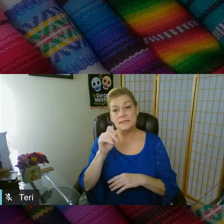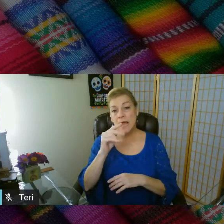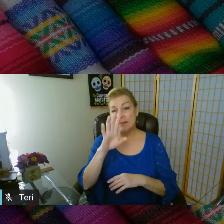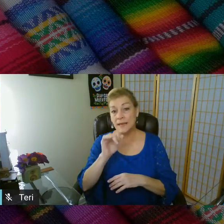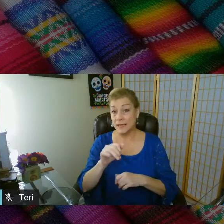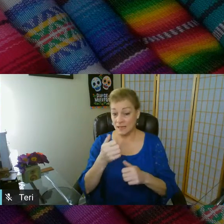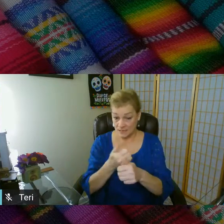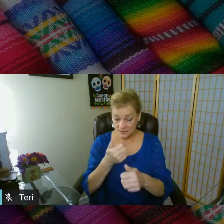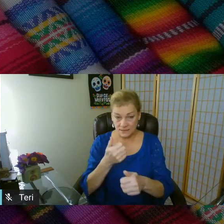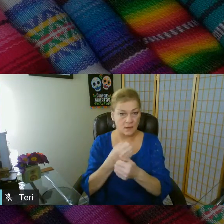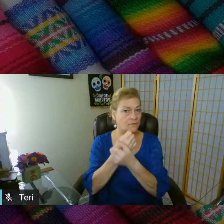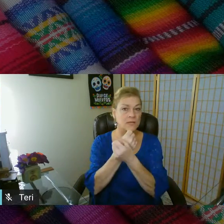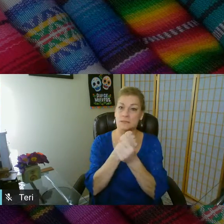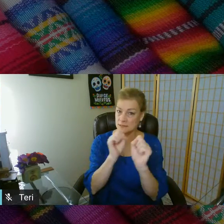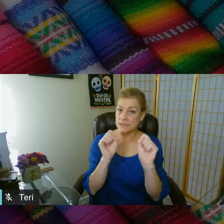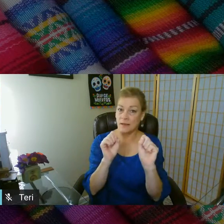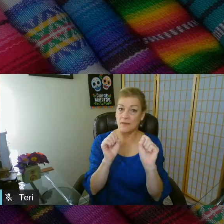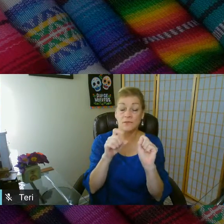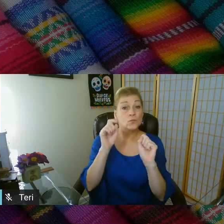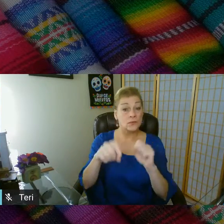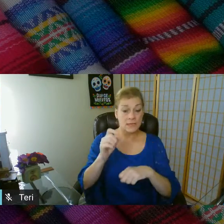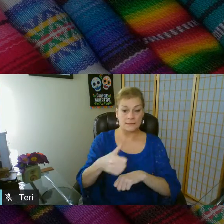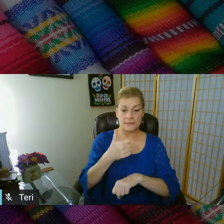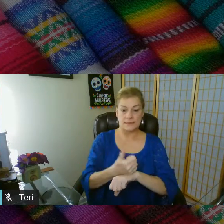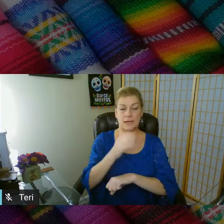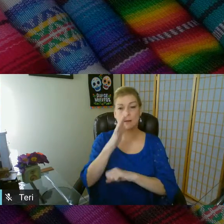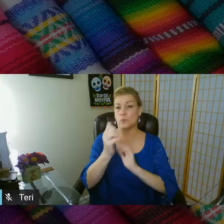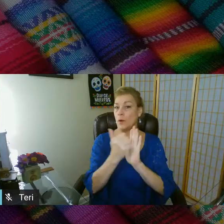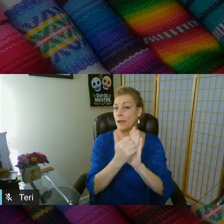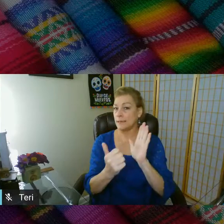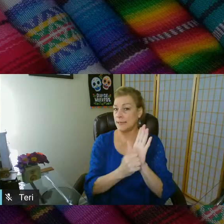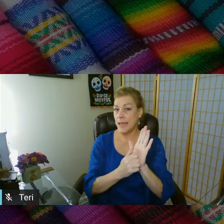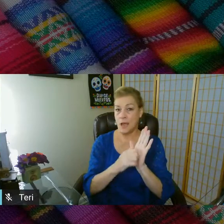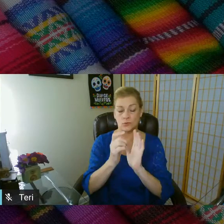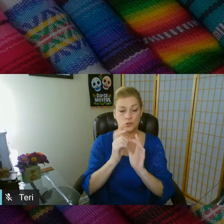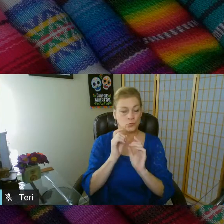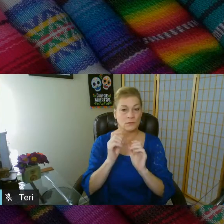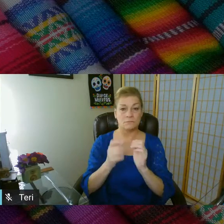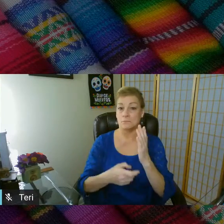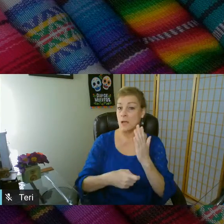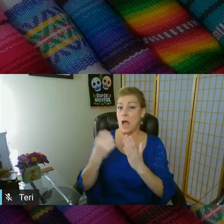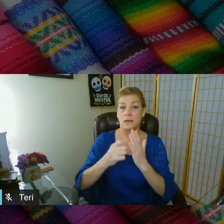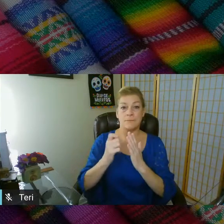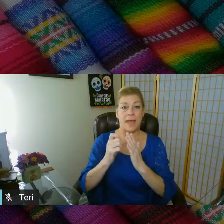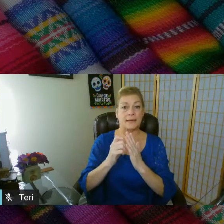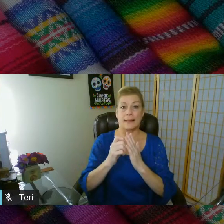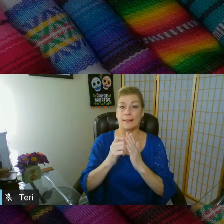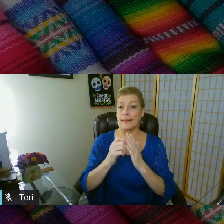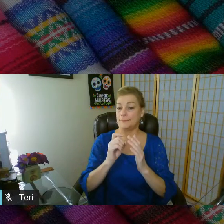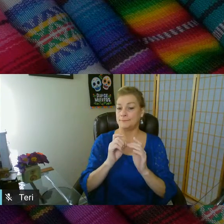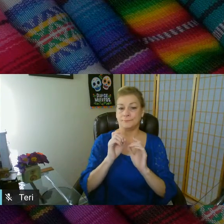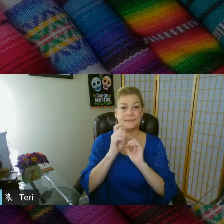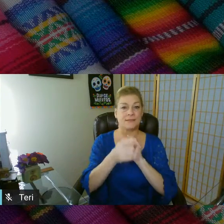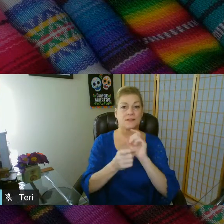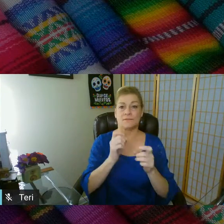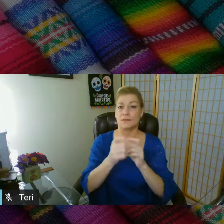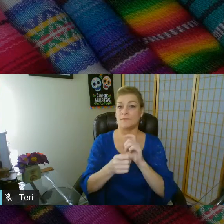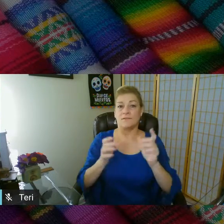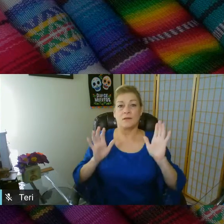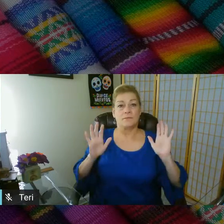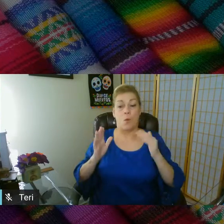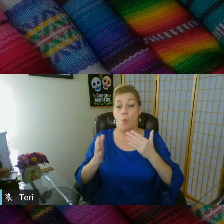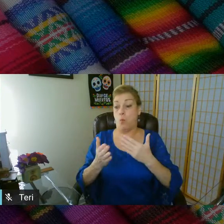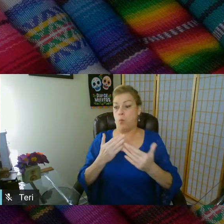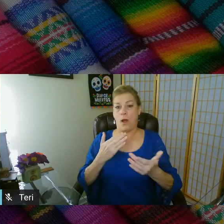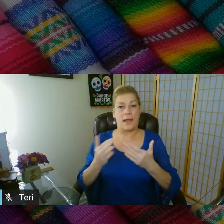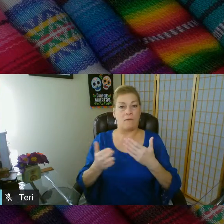secure. You can even set up your own account to where you can contribute automatically, so that it will just be linked to whatever account you want it to be linked